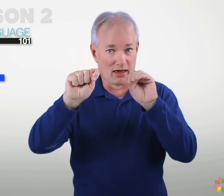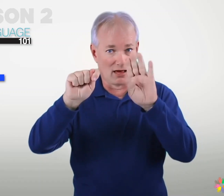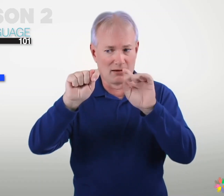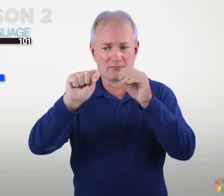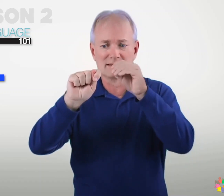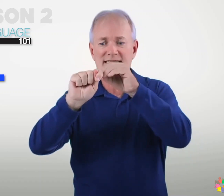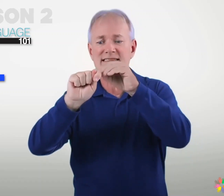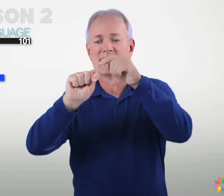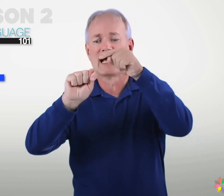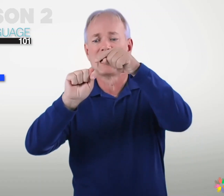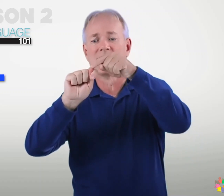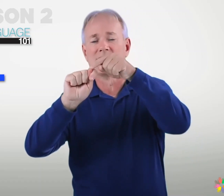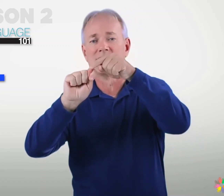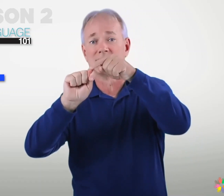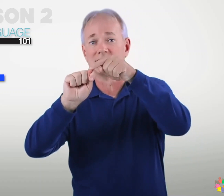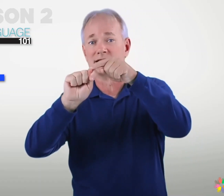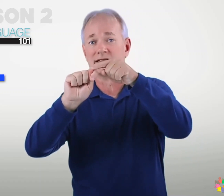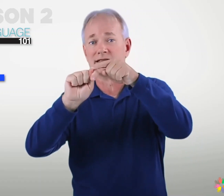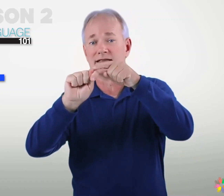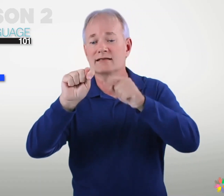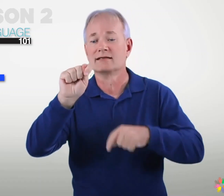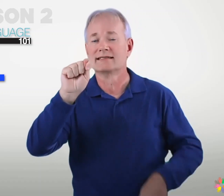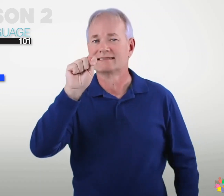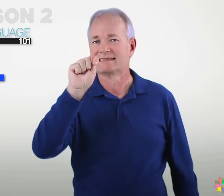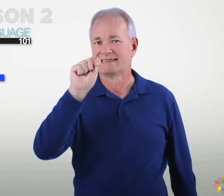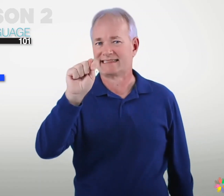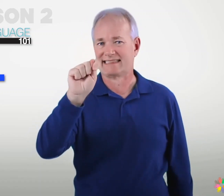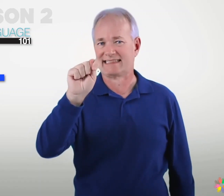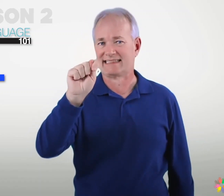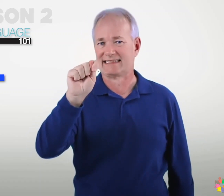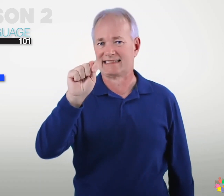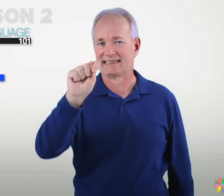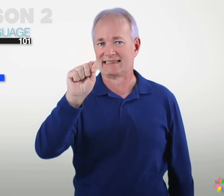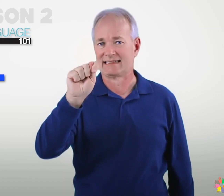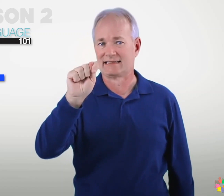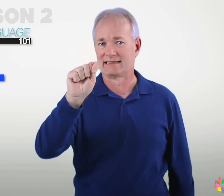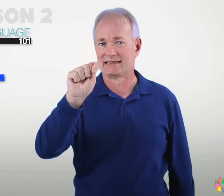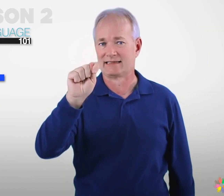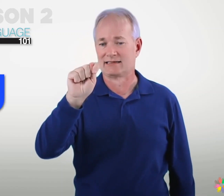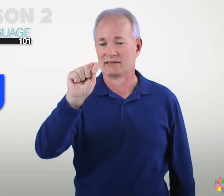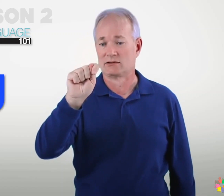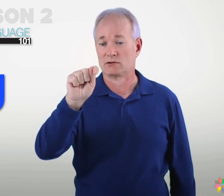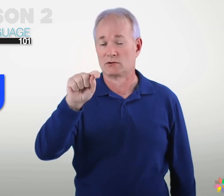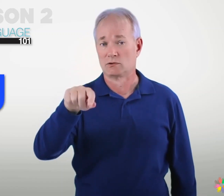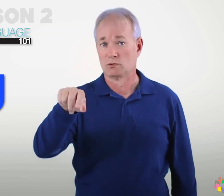T. And the thumb is under just the 1 finger now. T.